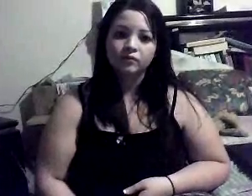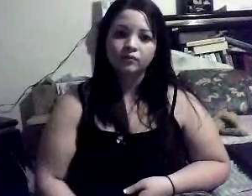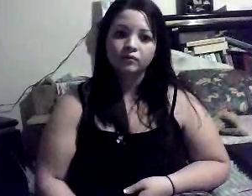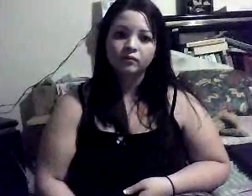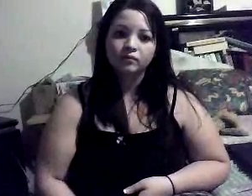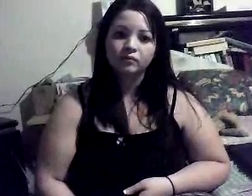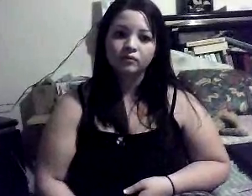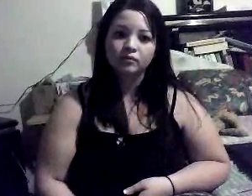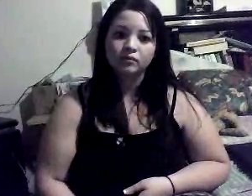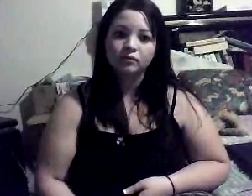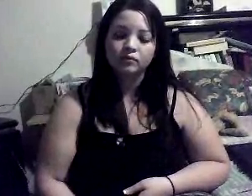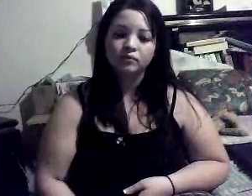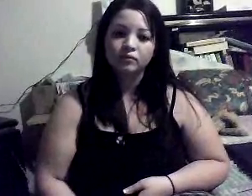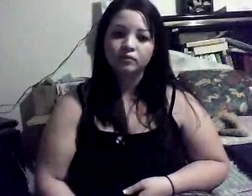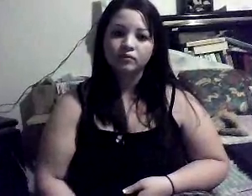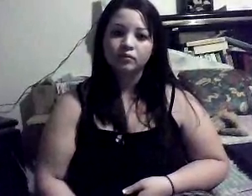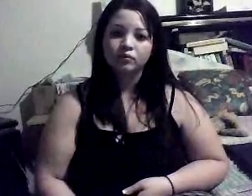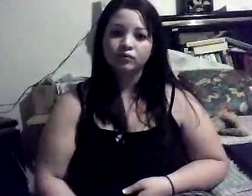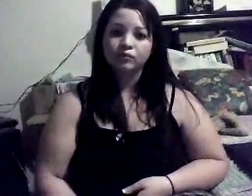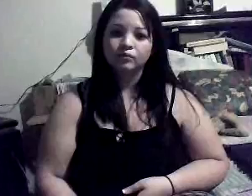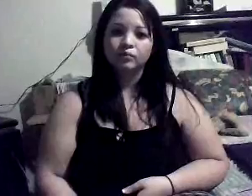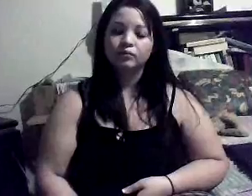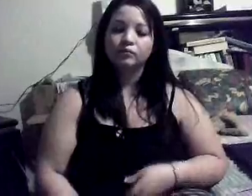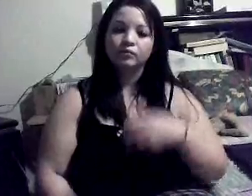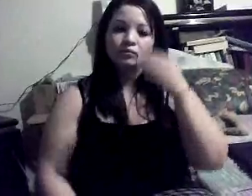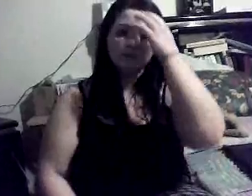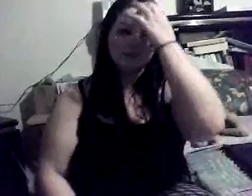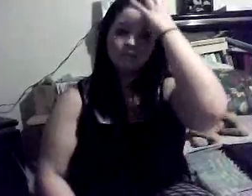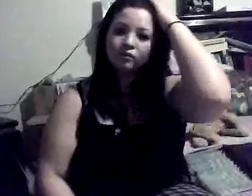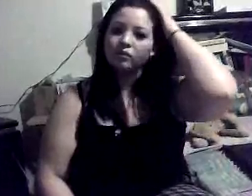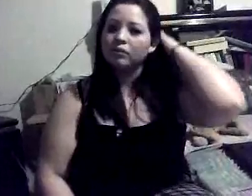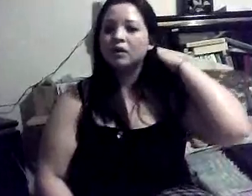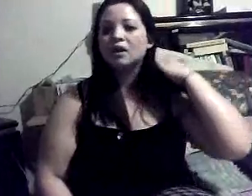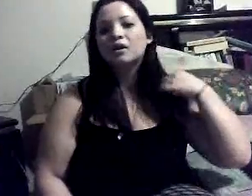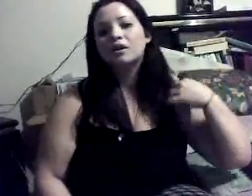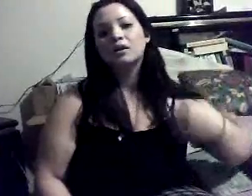also made into a table, a very rare piece of furniture.